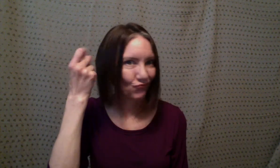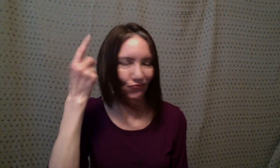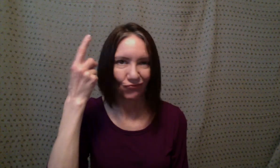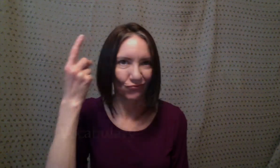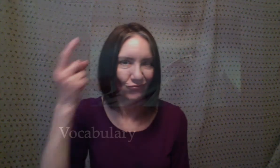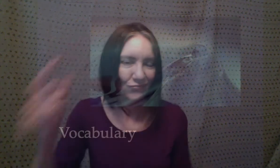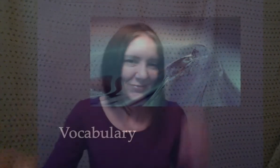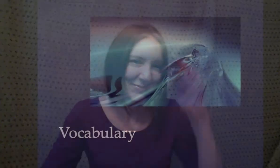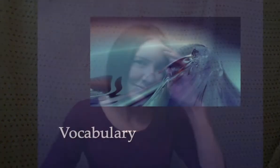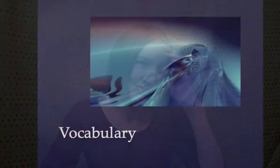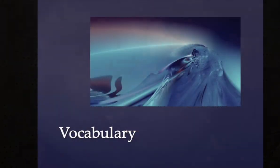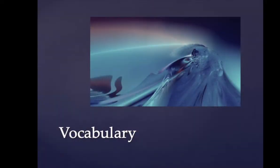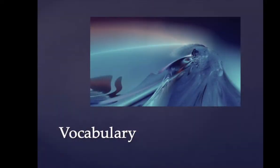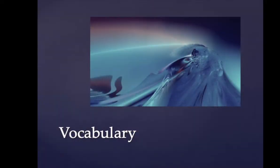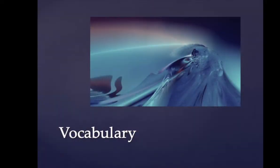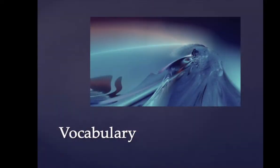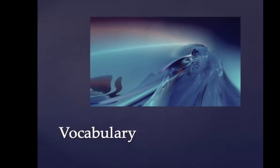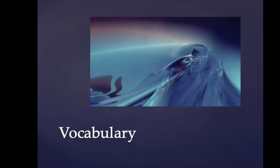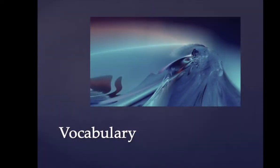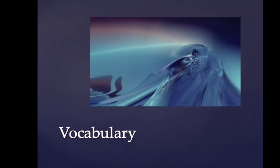do understand or you don't understand.